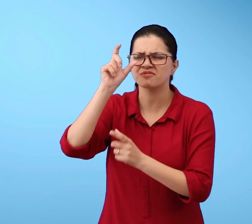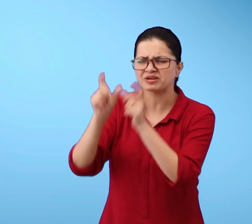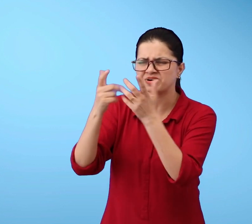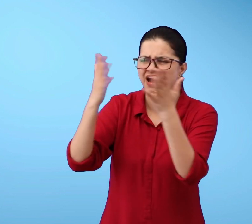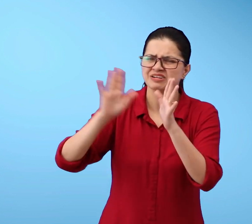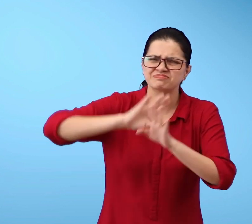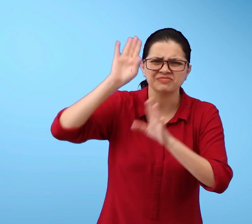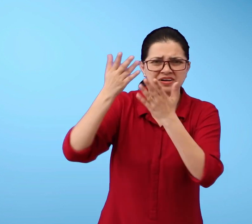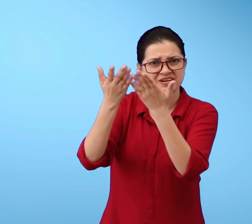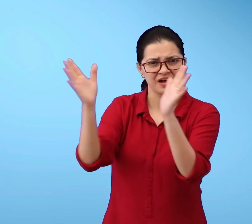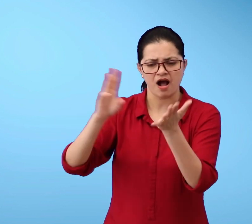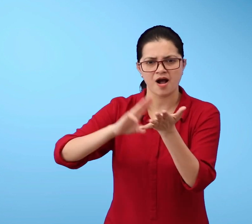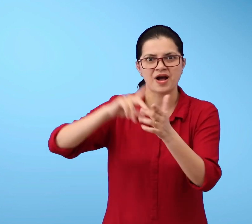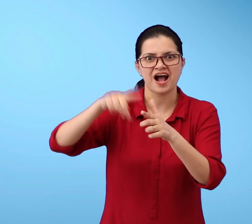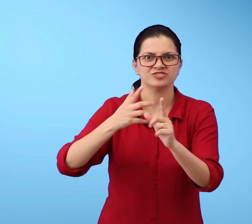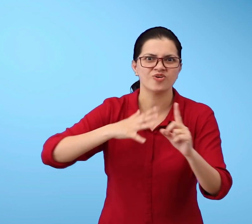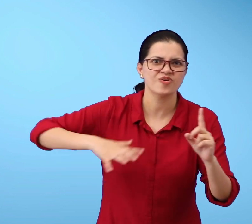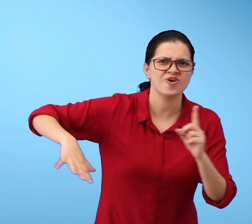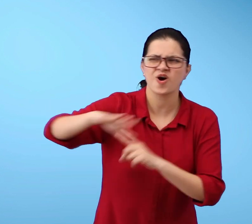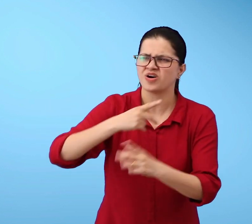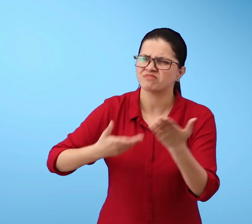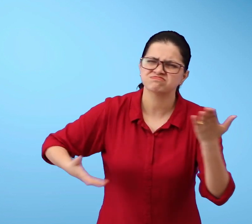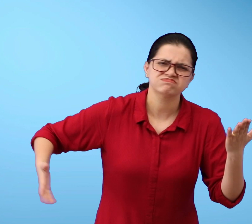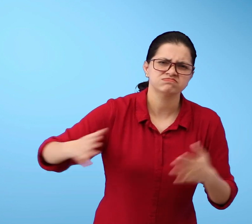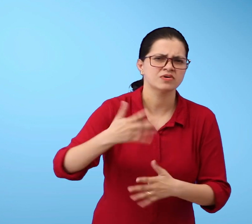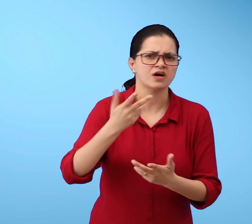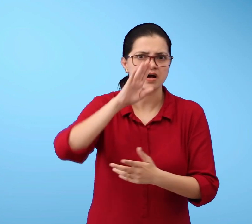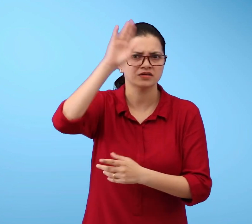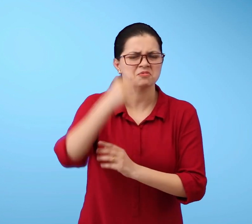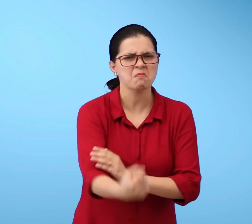some kings in the Mahajanpadas were growing more powerful.